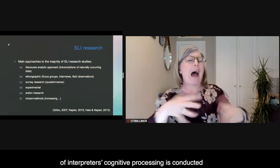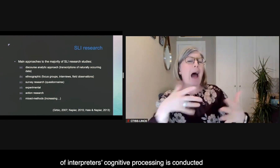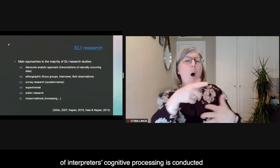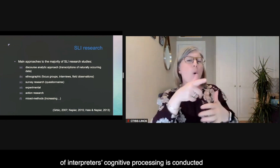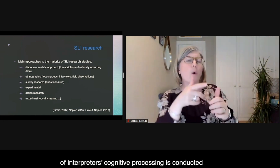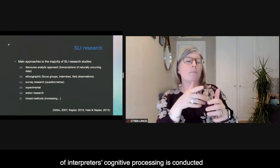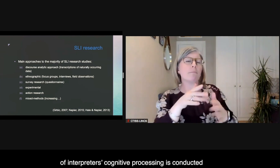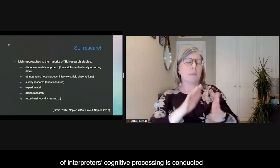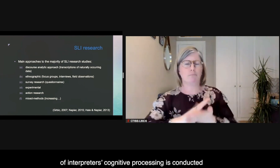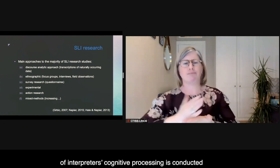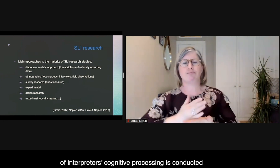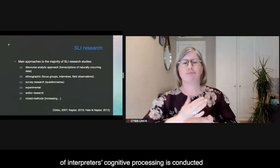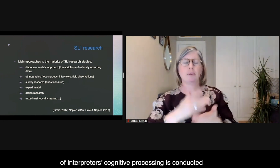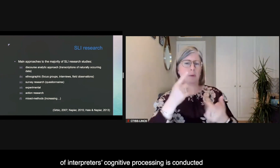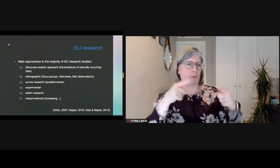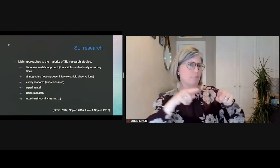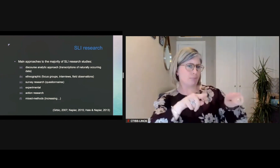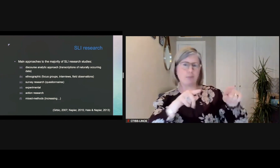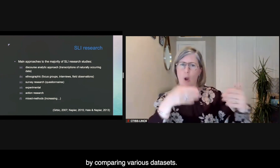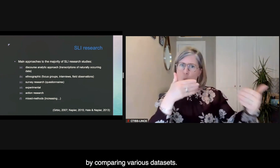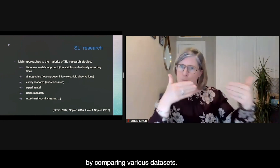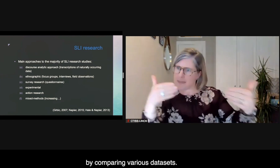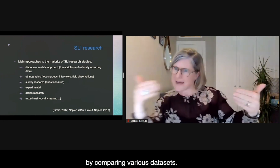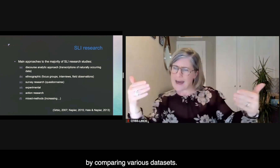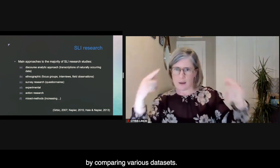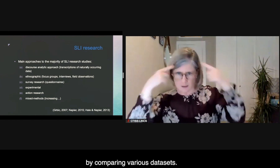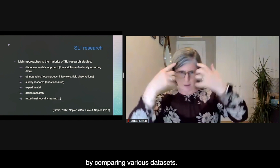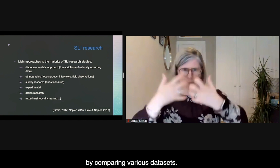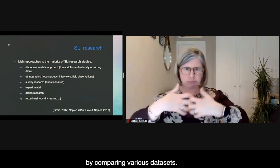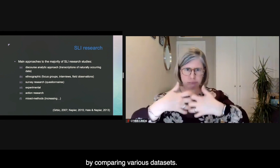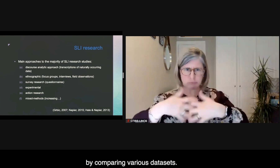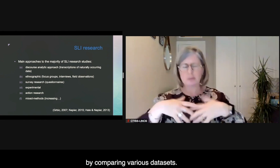cognitive processing is conducted by comparing various datasets.